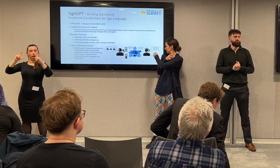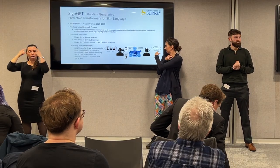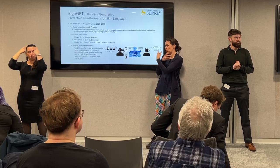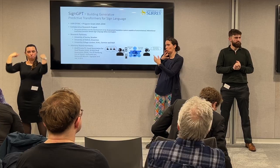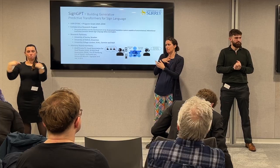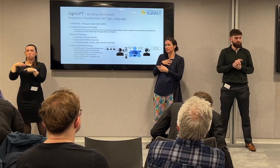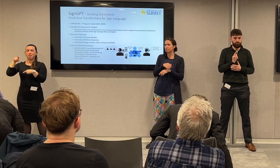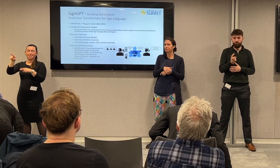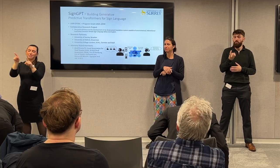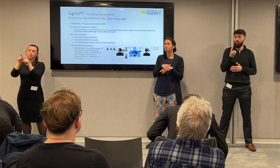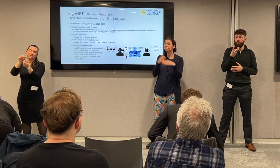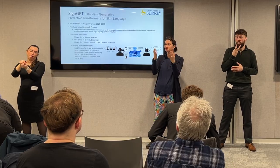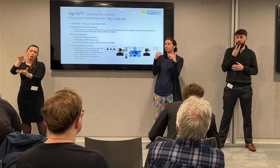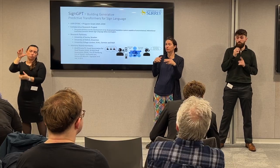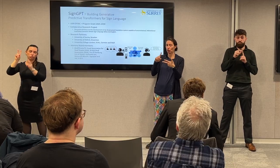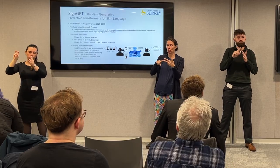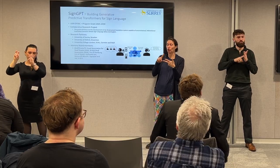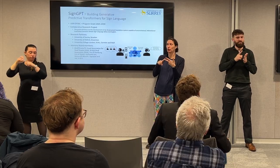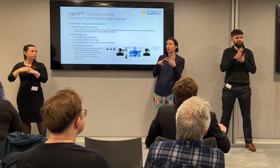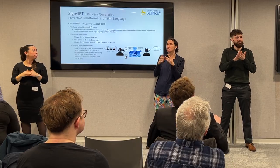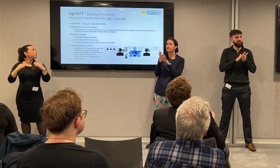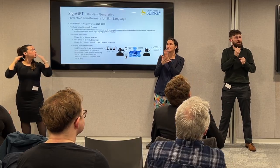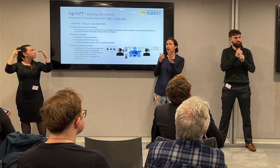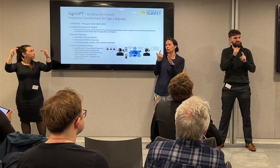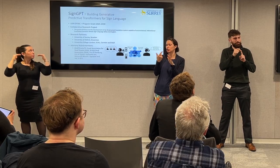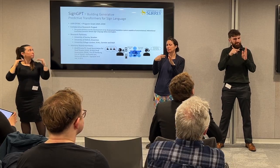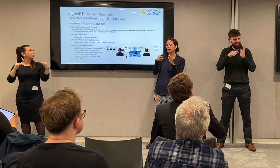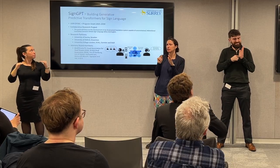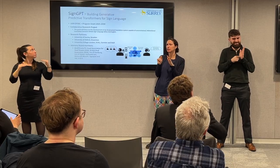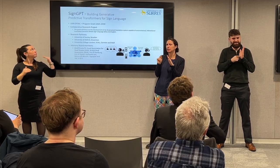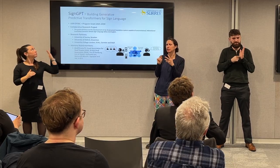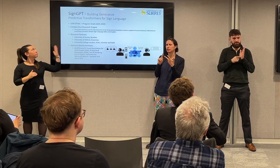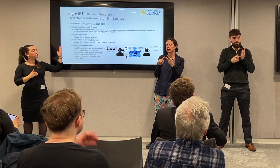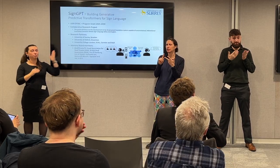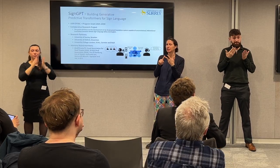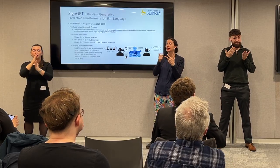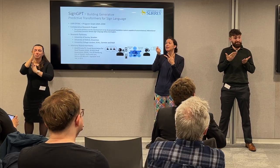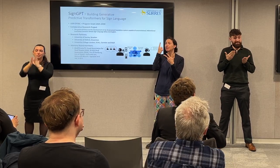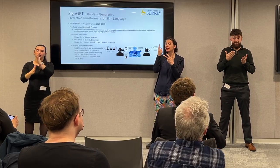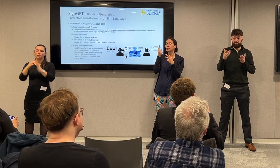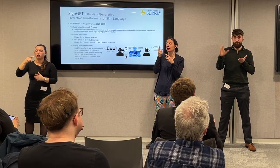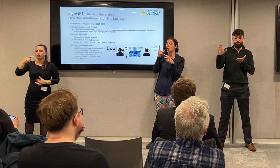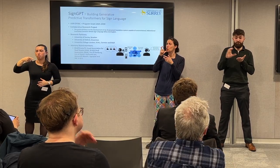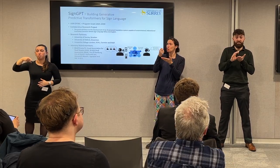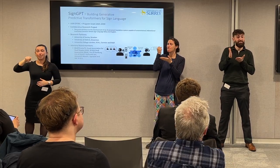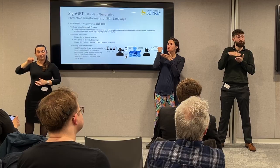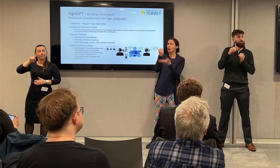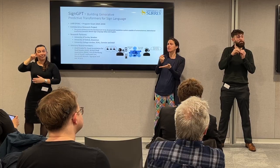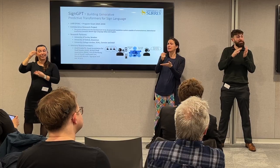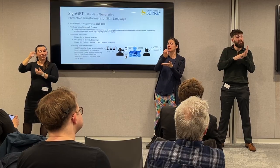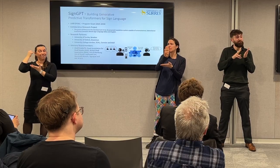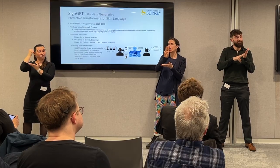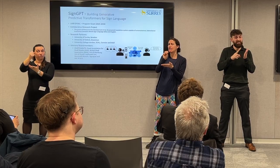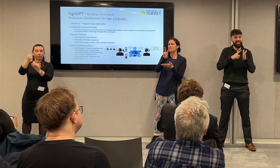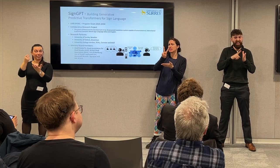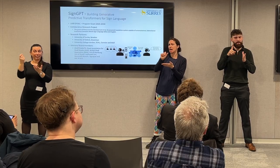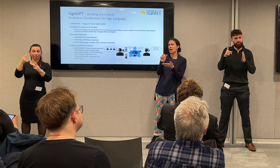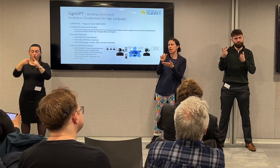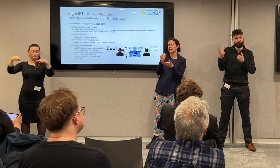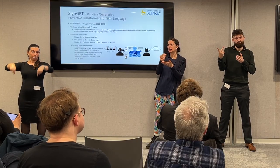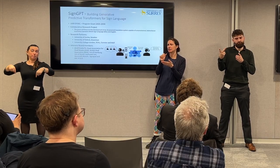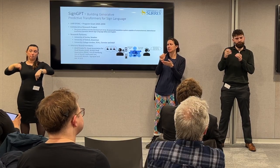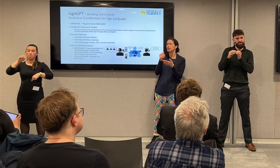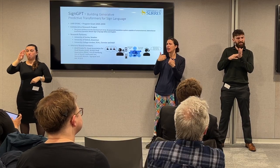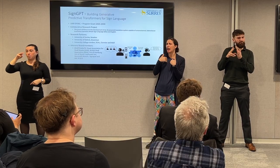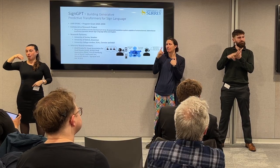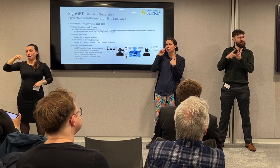The third one is SignGPT, and that's today is funded by the BMVA, but it's closely linked with the project. We had a